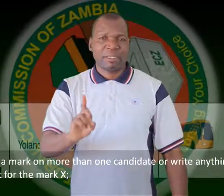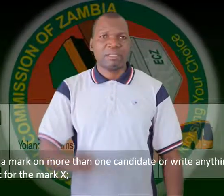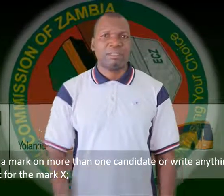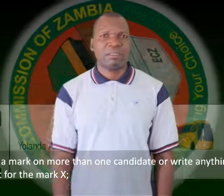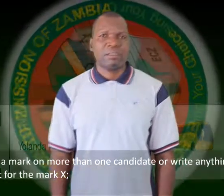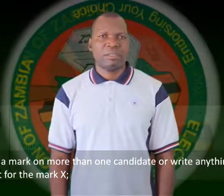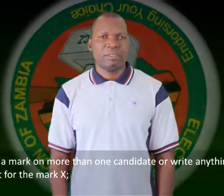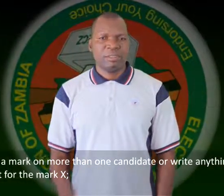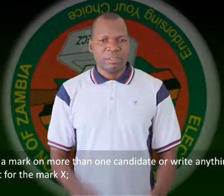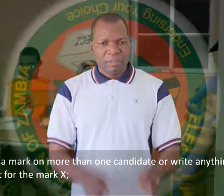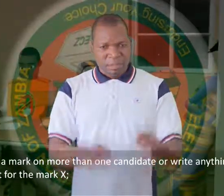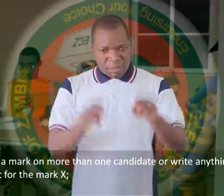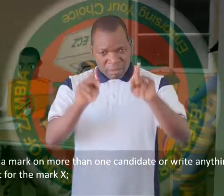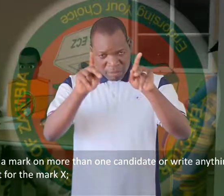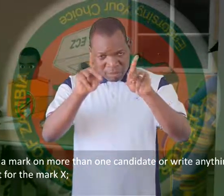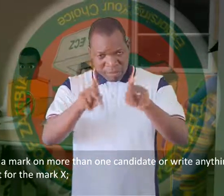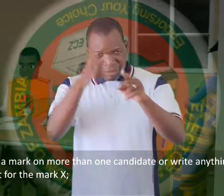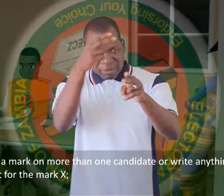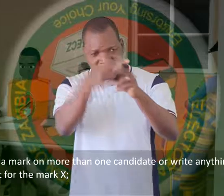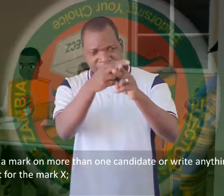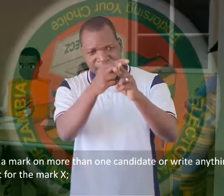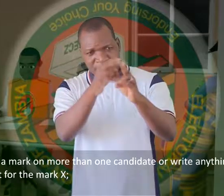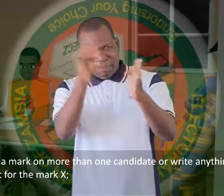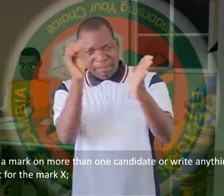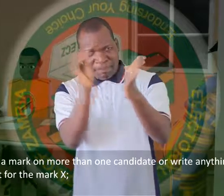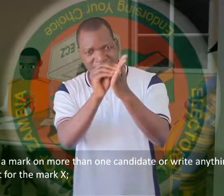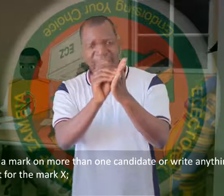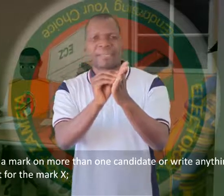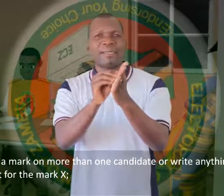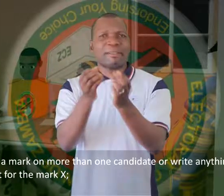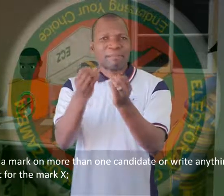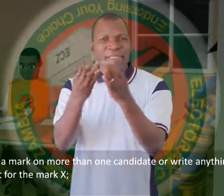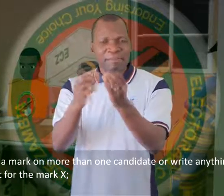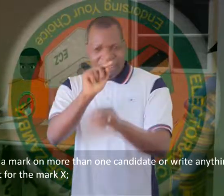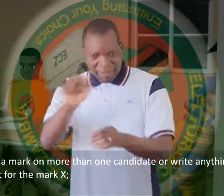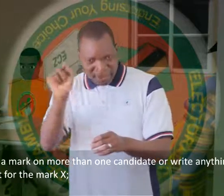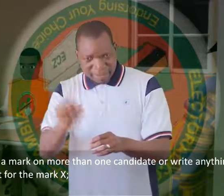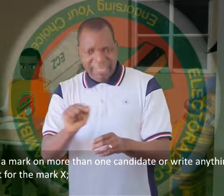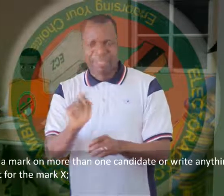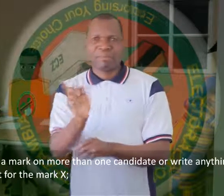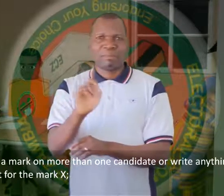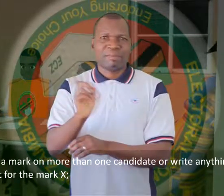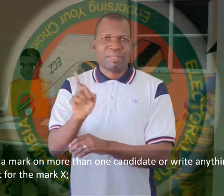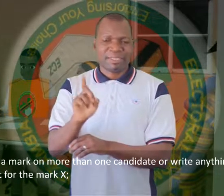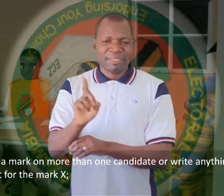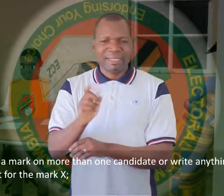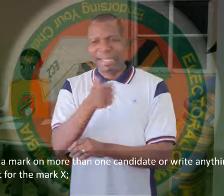place a mark on more than one candidate or write anything else except for the mark X.